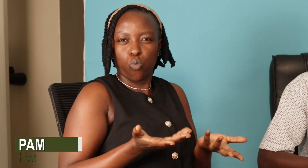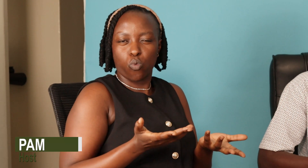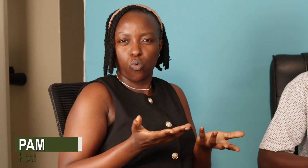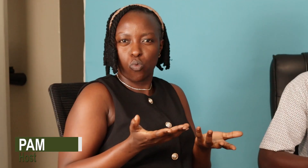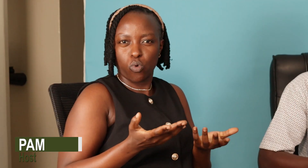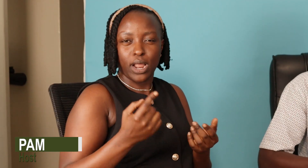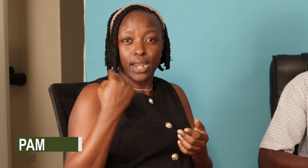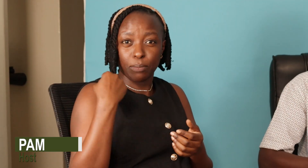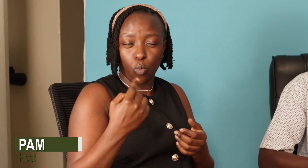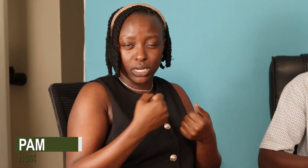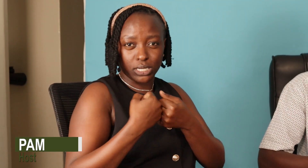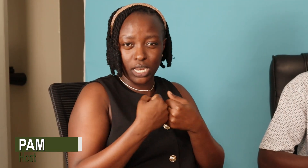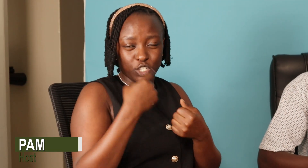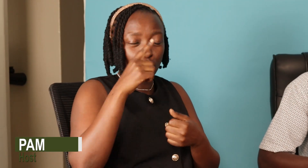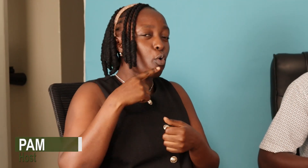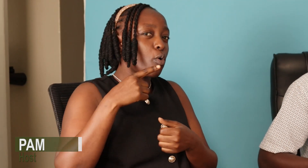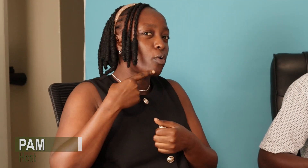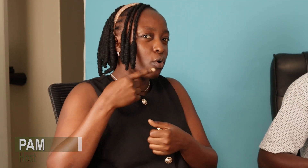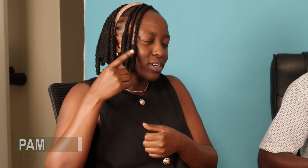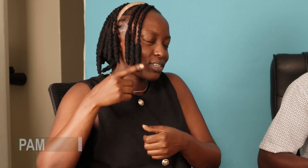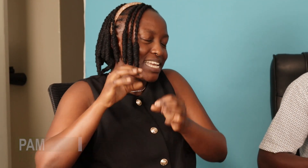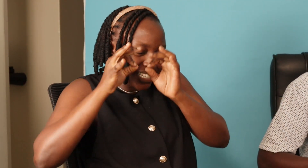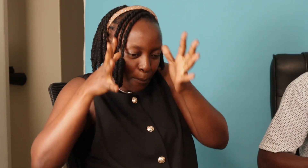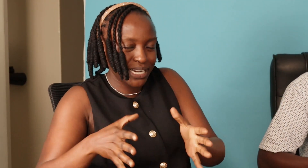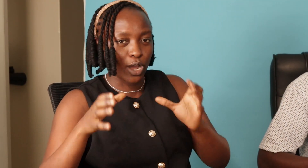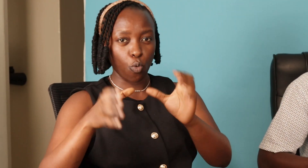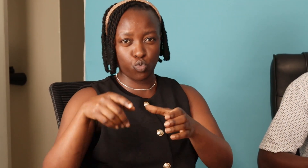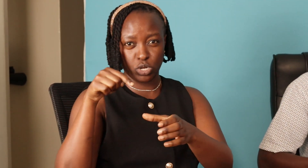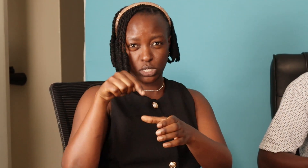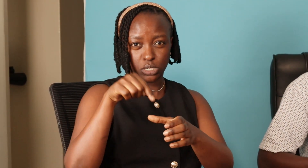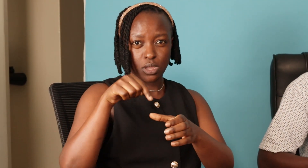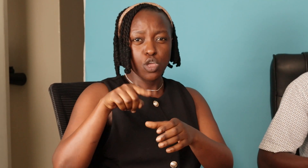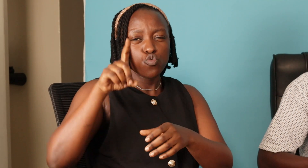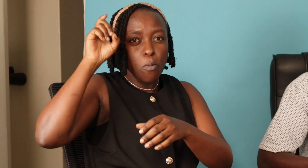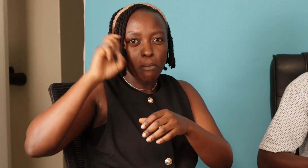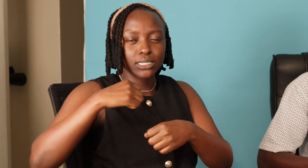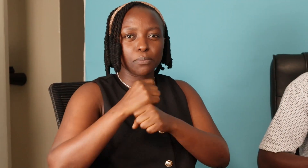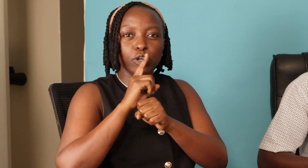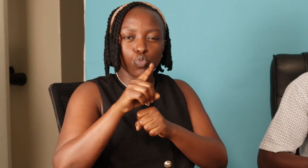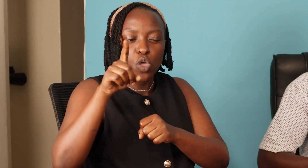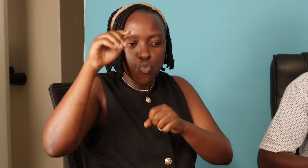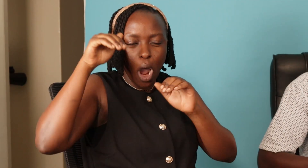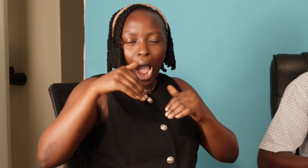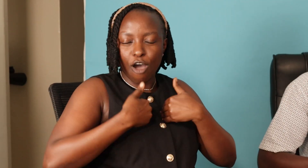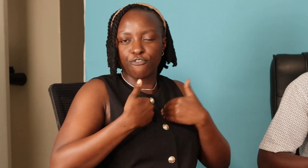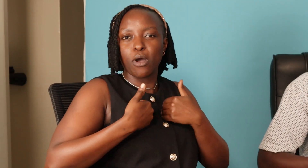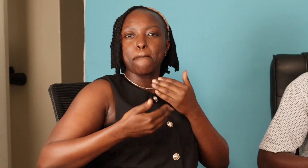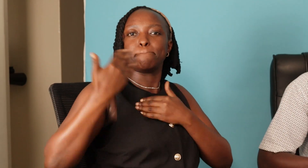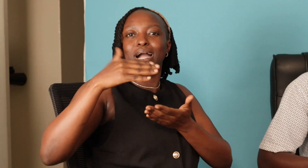happens. Then how are you able to work effectively? You become a challenge, and it becomes a very big challenge for the interpretation